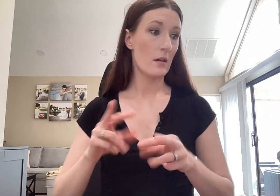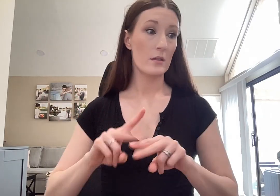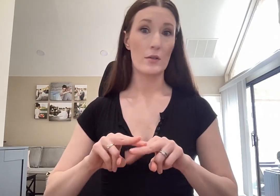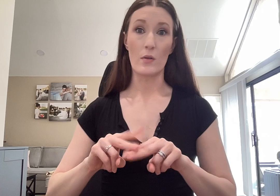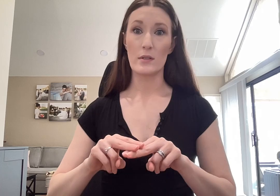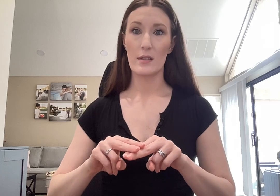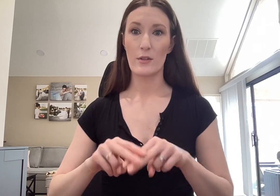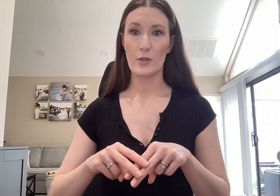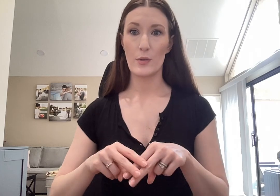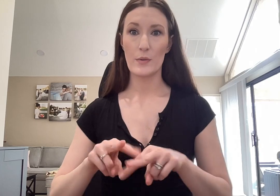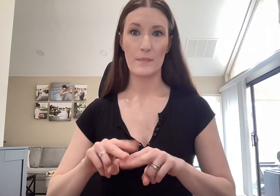Salt, they're 2's.